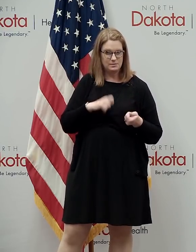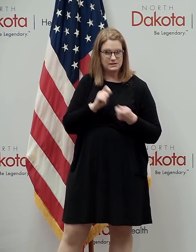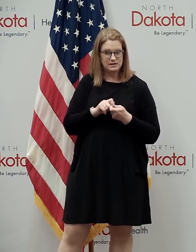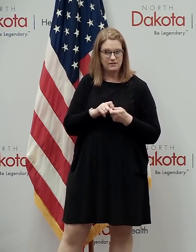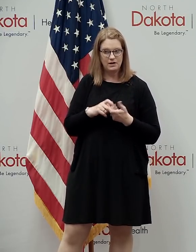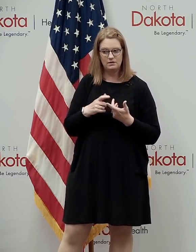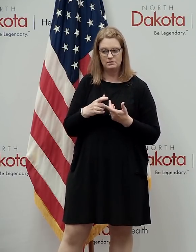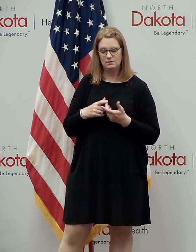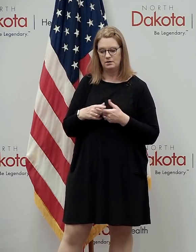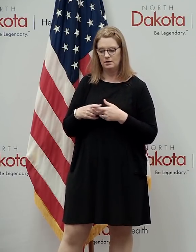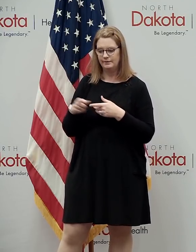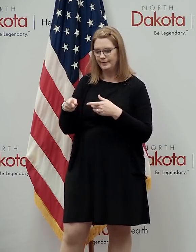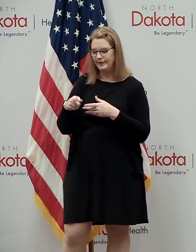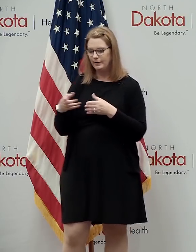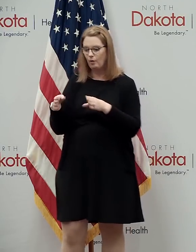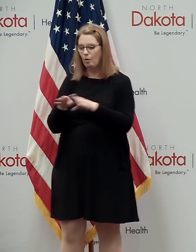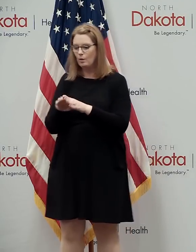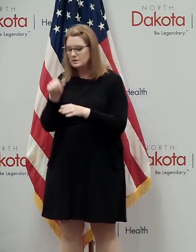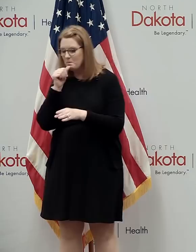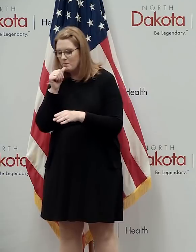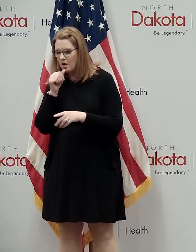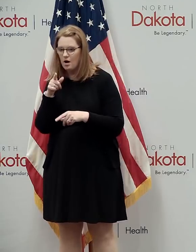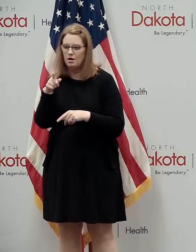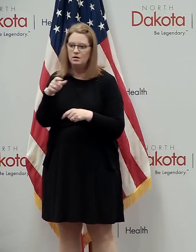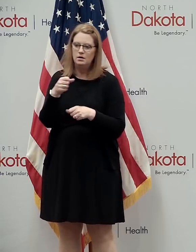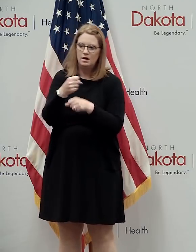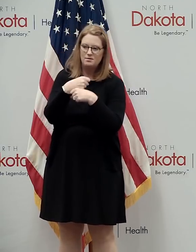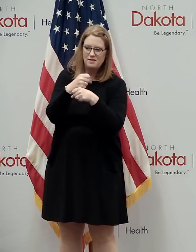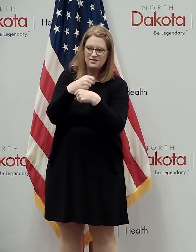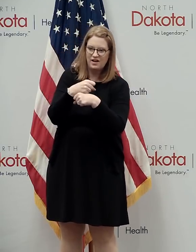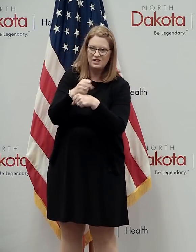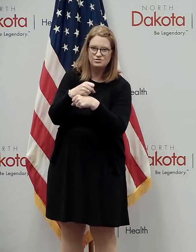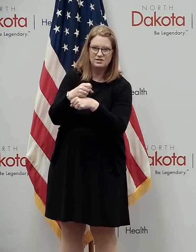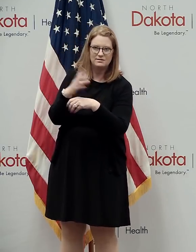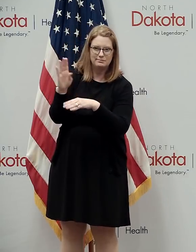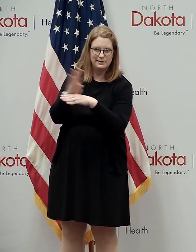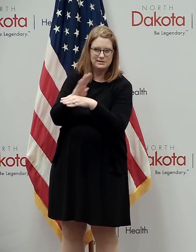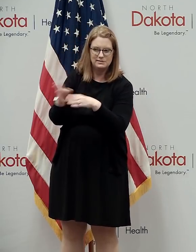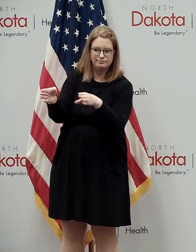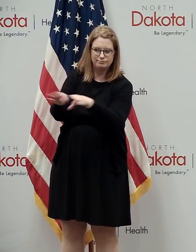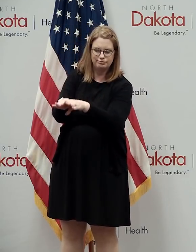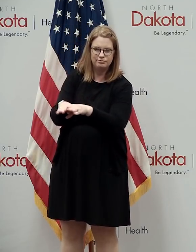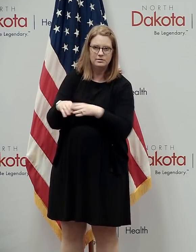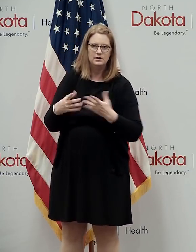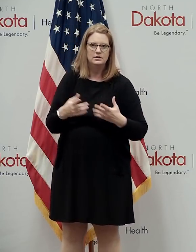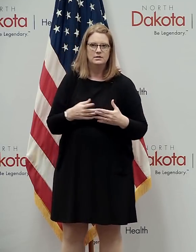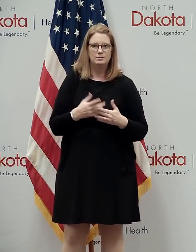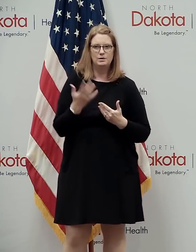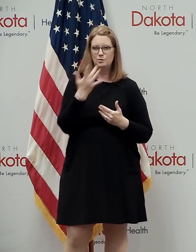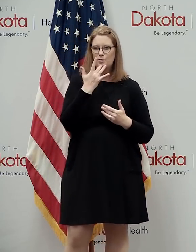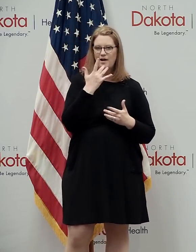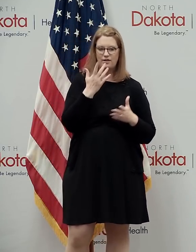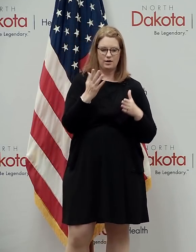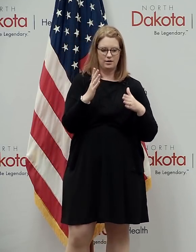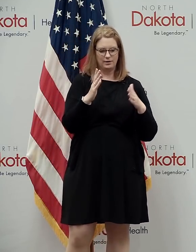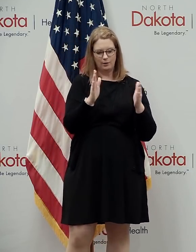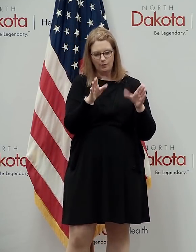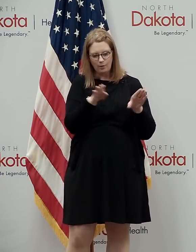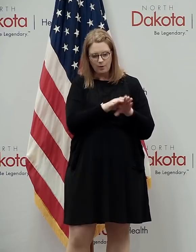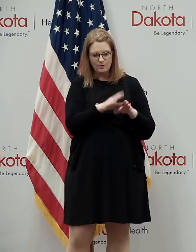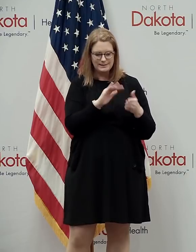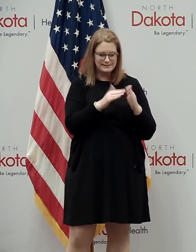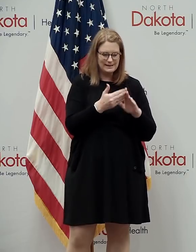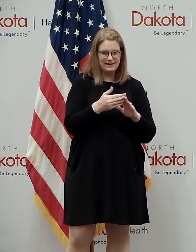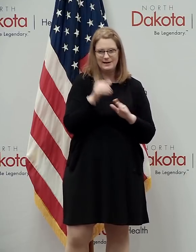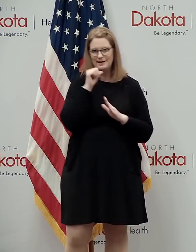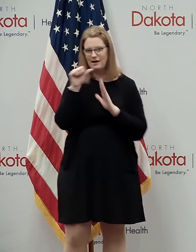a bar or a manufacturing plant than close a city, and we'd rather close a city than close a county, and we'd rather close a county than close a